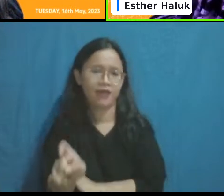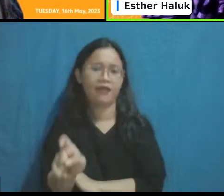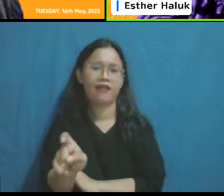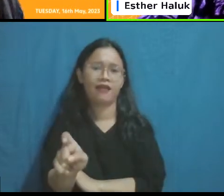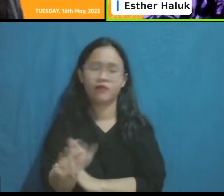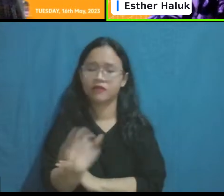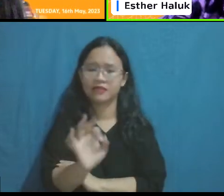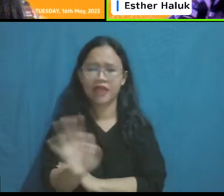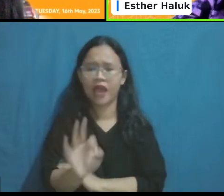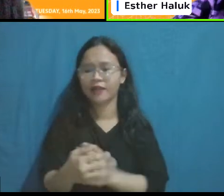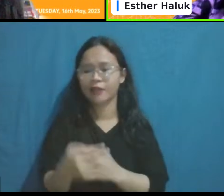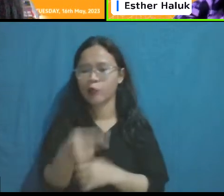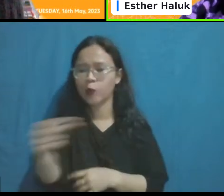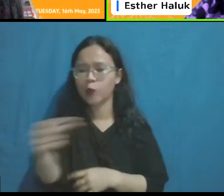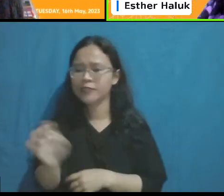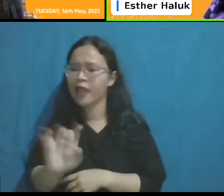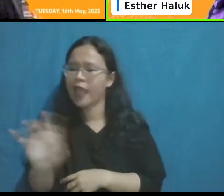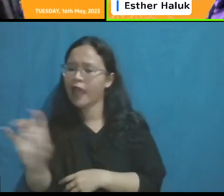your questions?